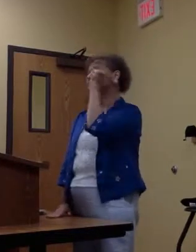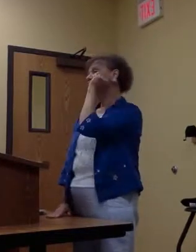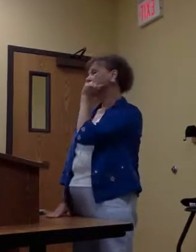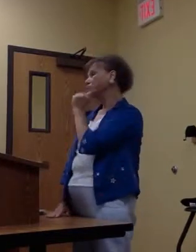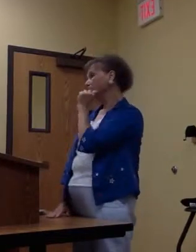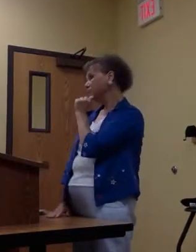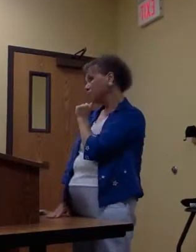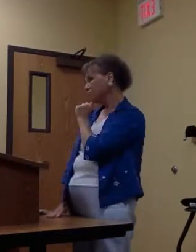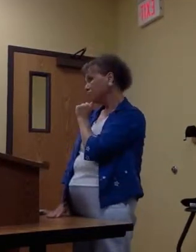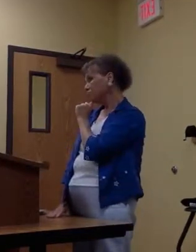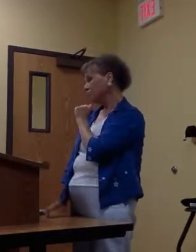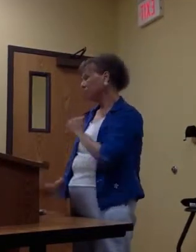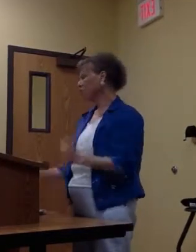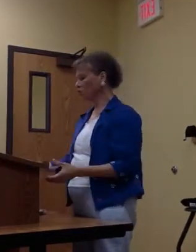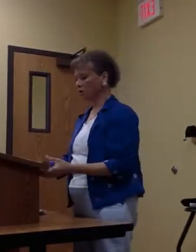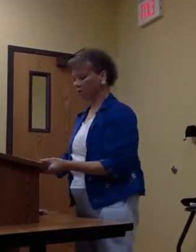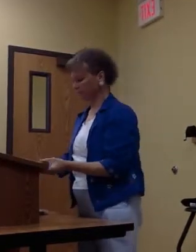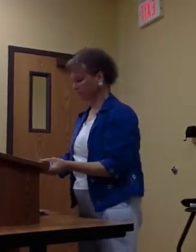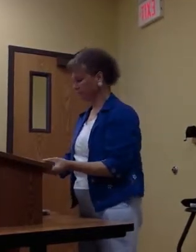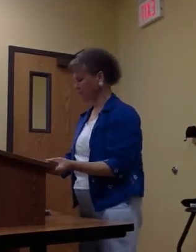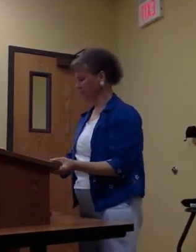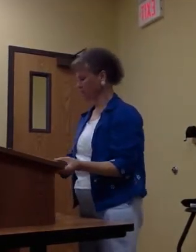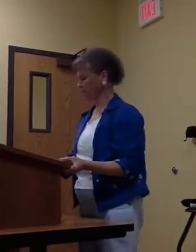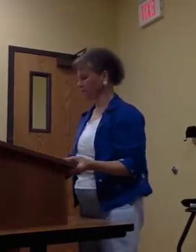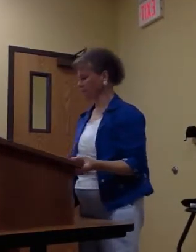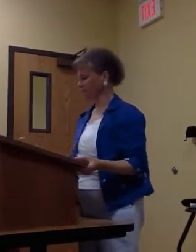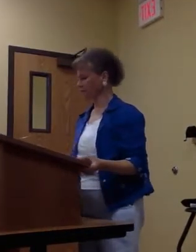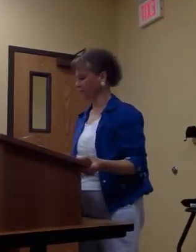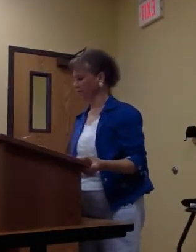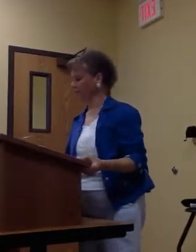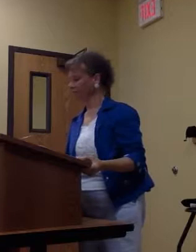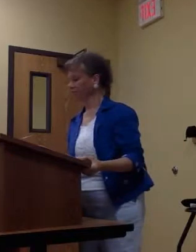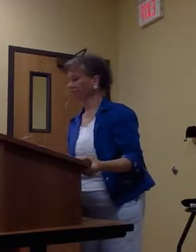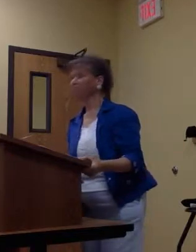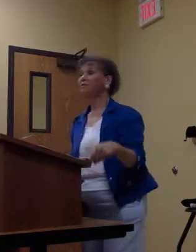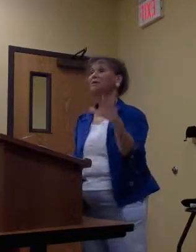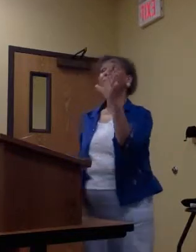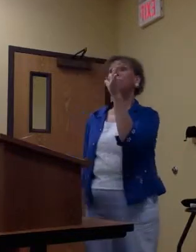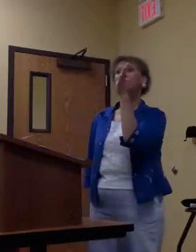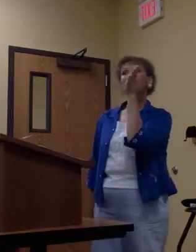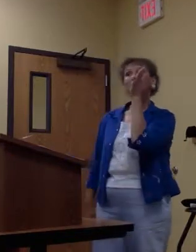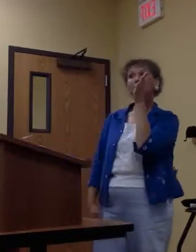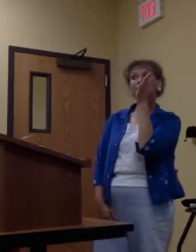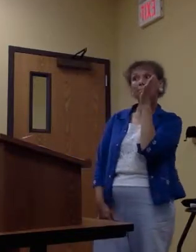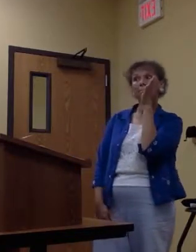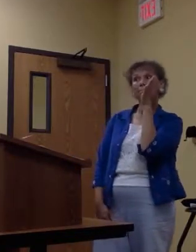girl, Mother,